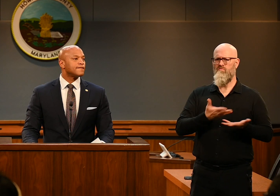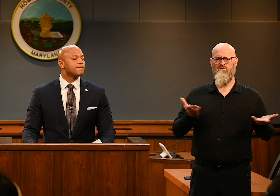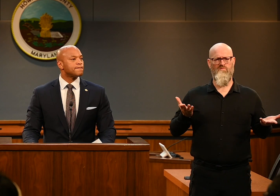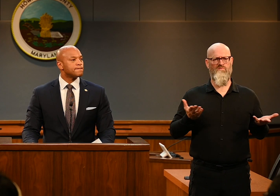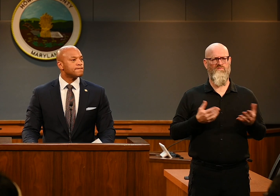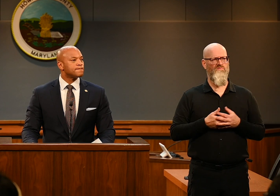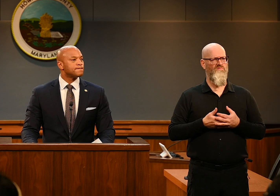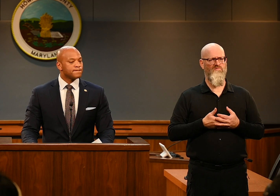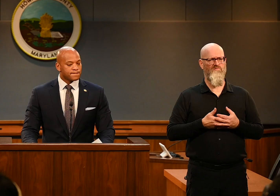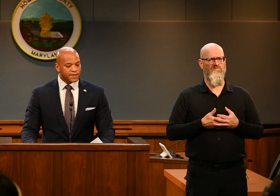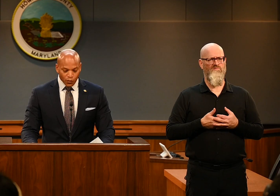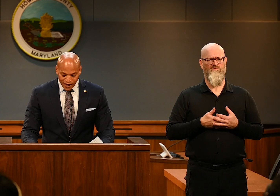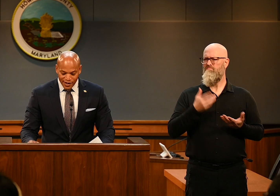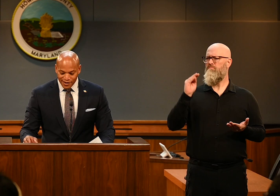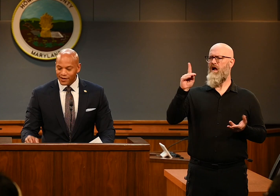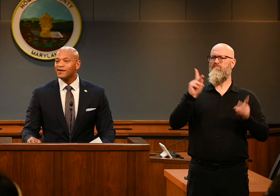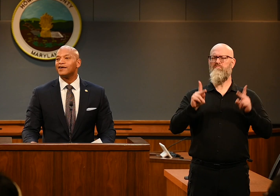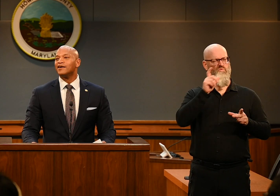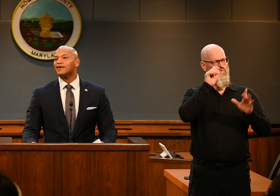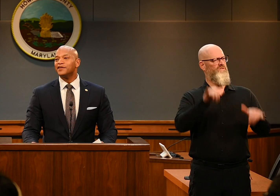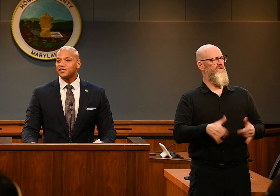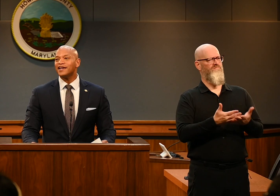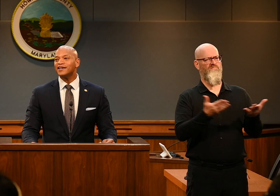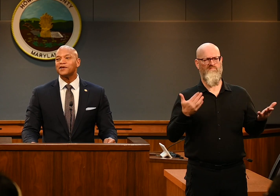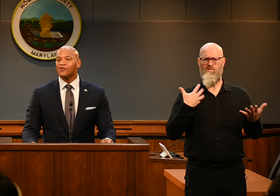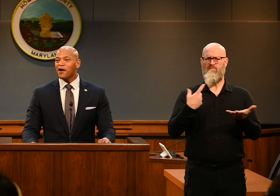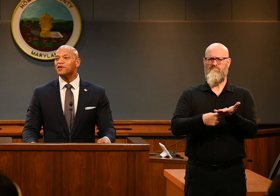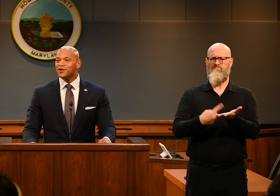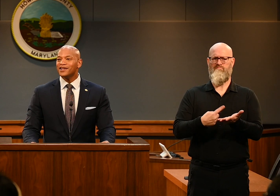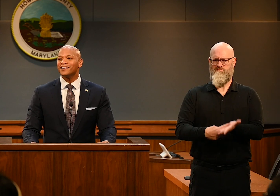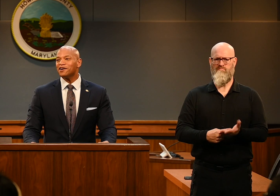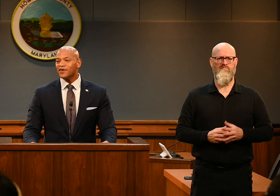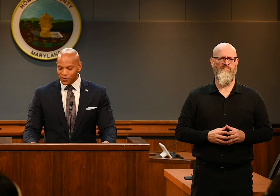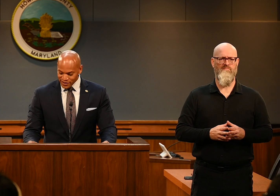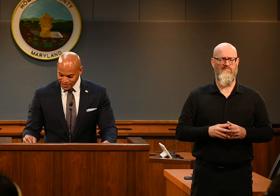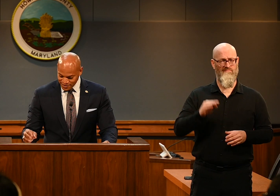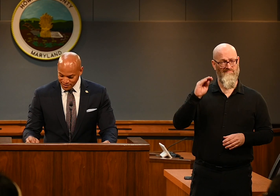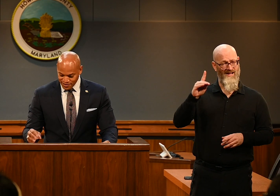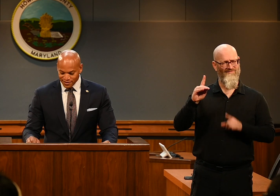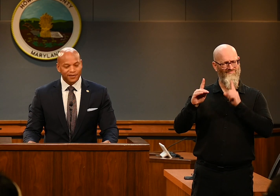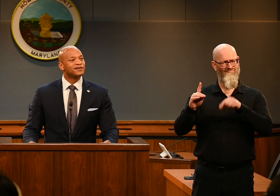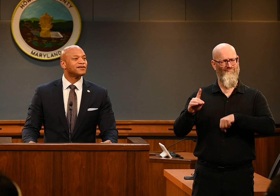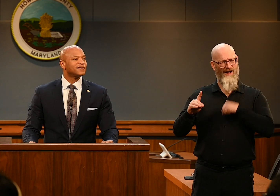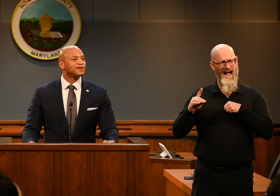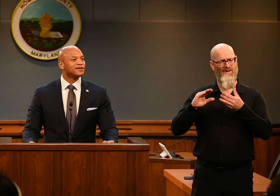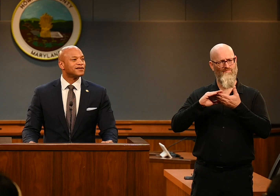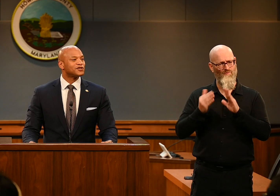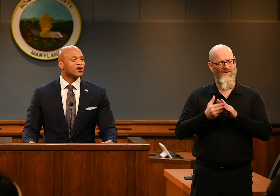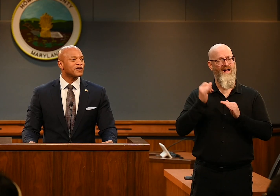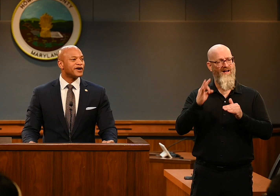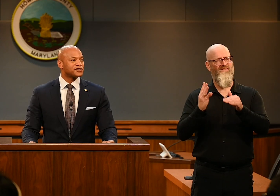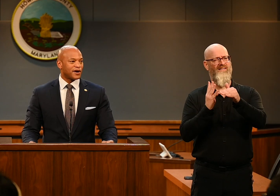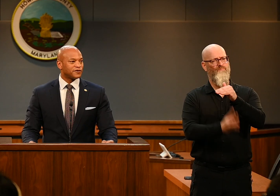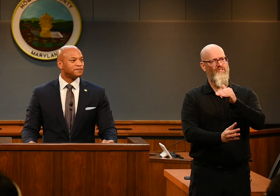is. That this state is a proud community of immigrants.